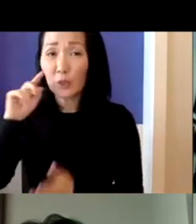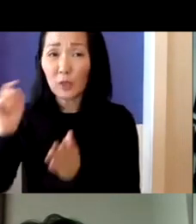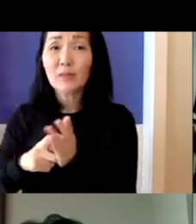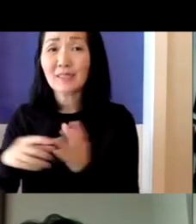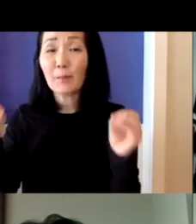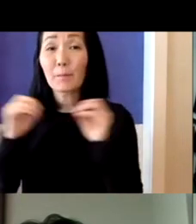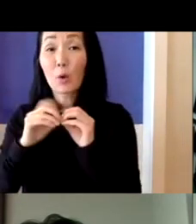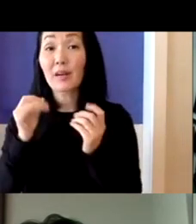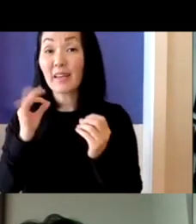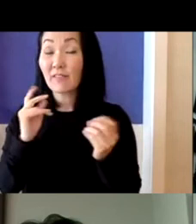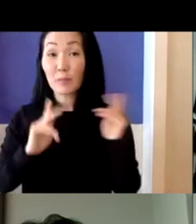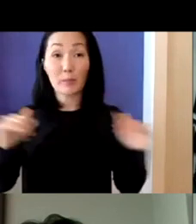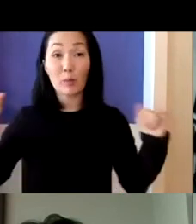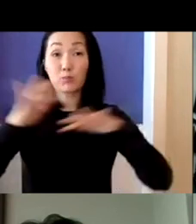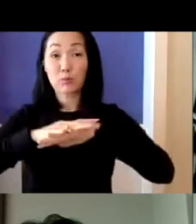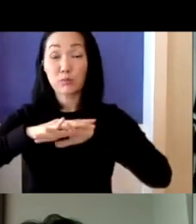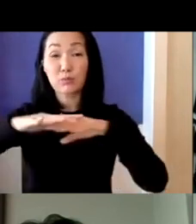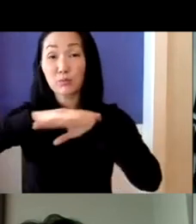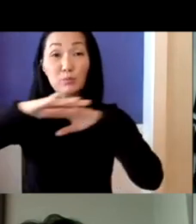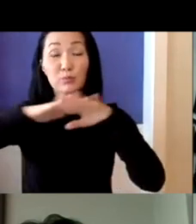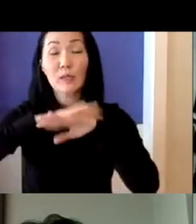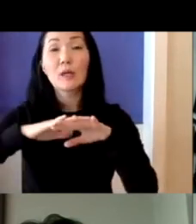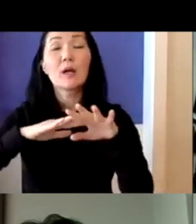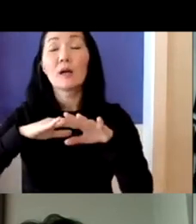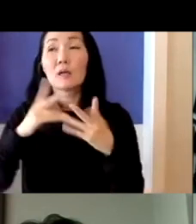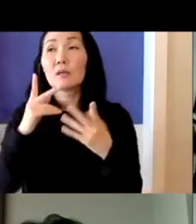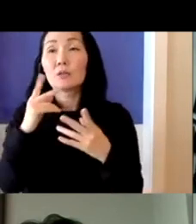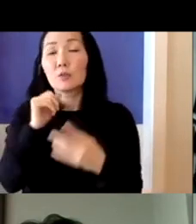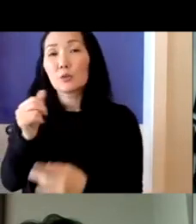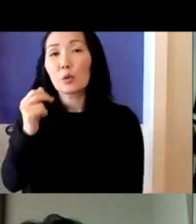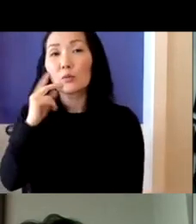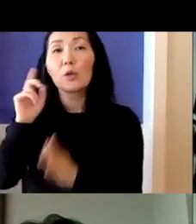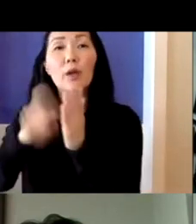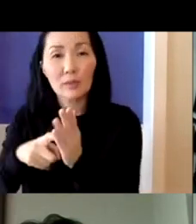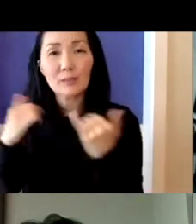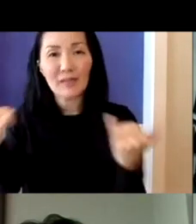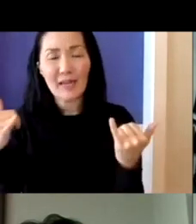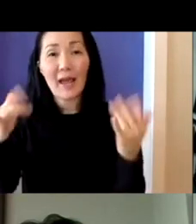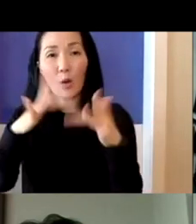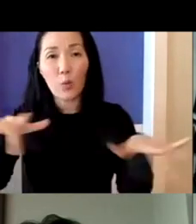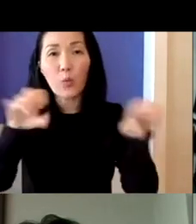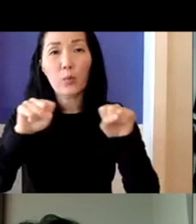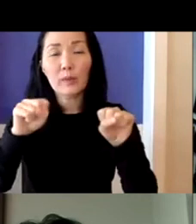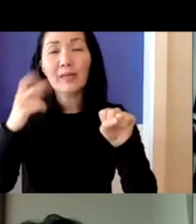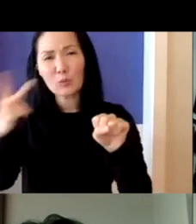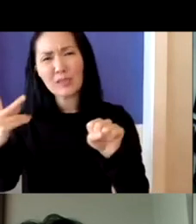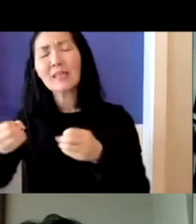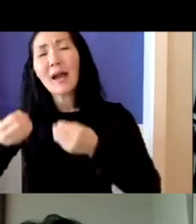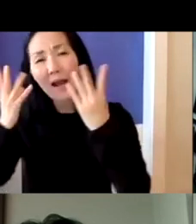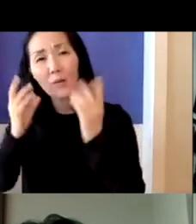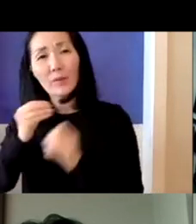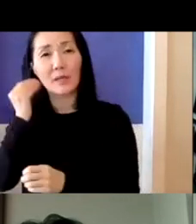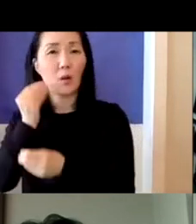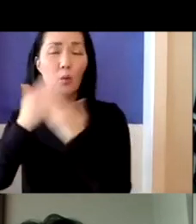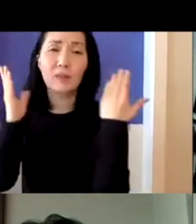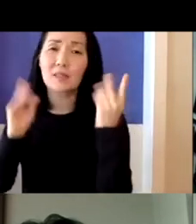But I'm kind of hoping that we'll emerge from this much more compassionate and,